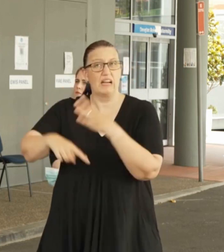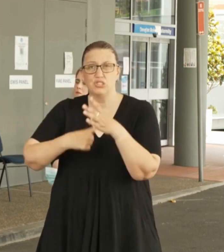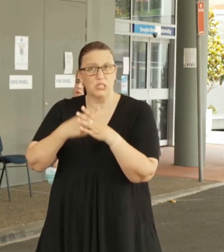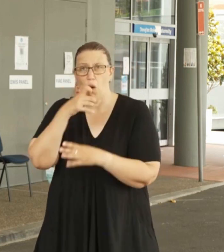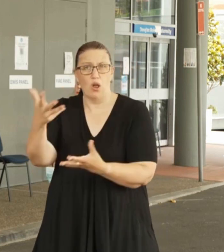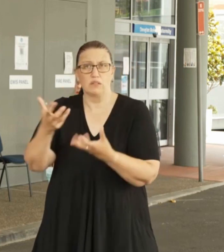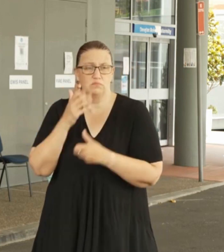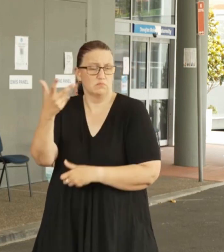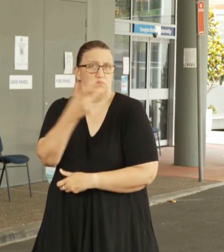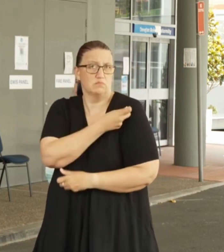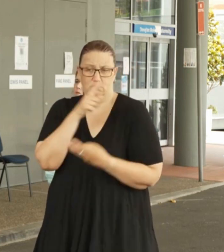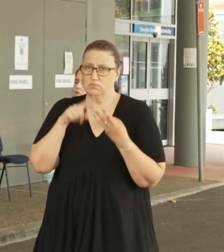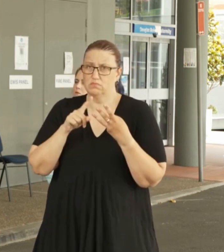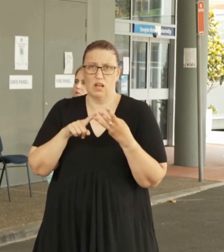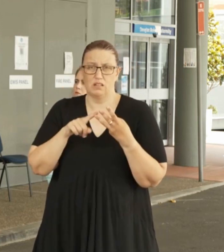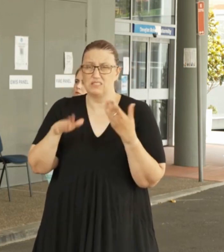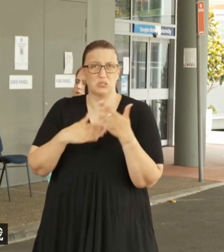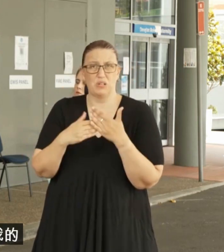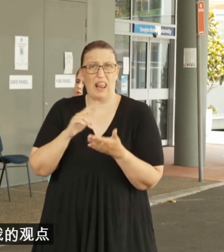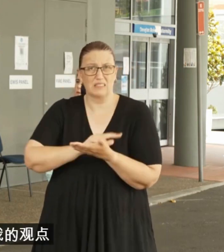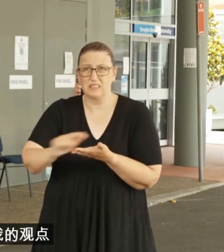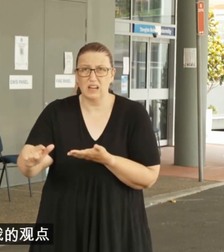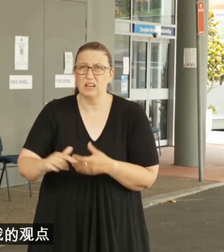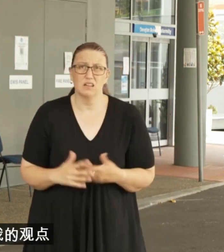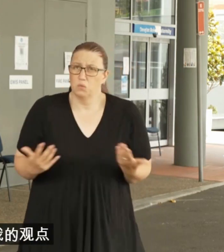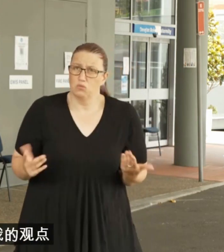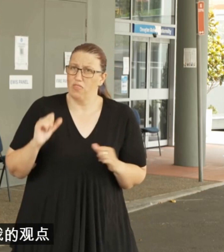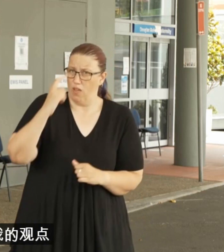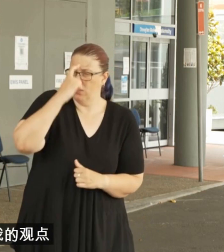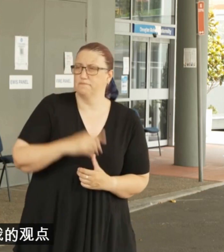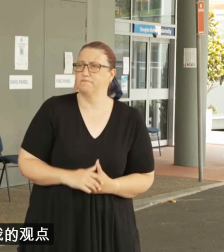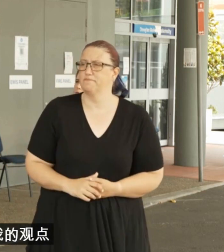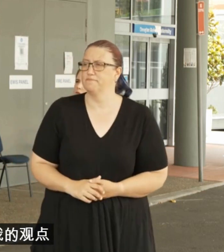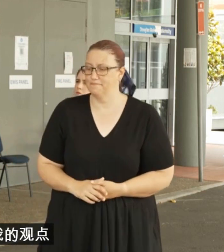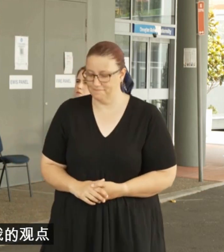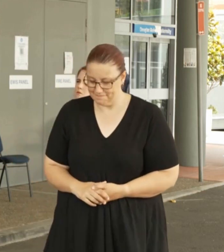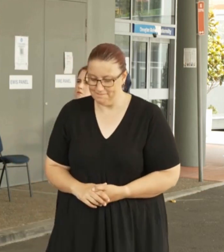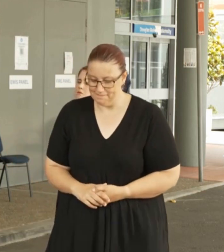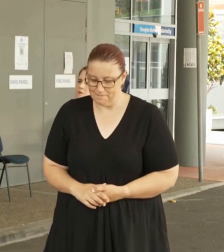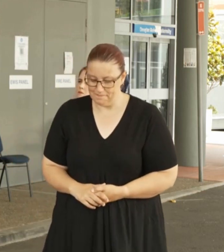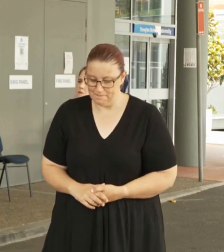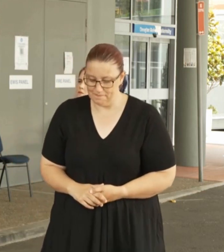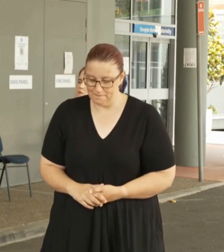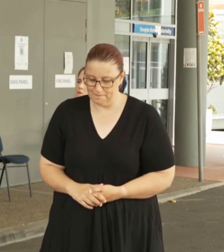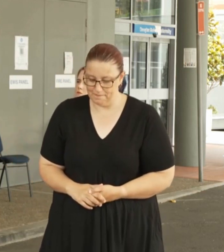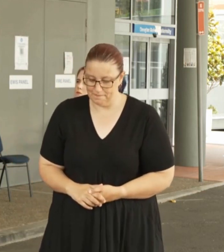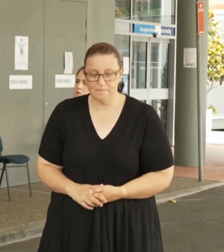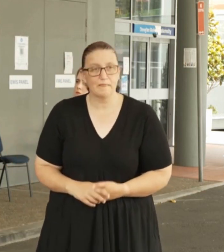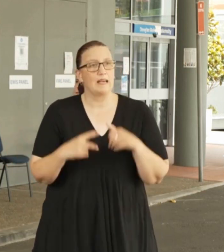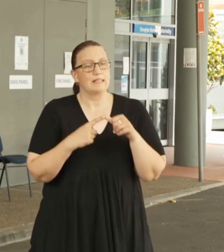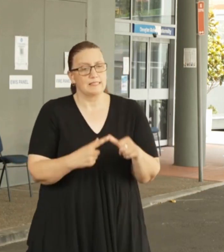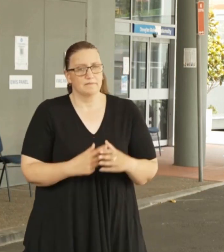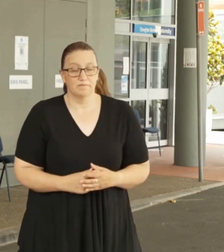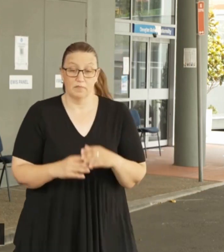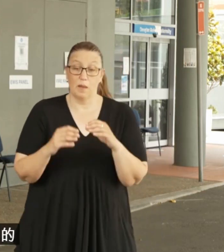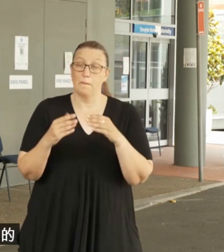on the public health advice that I respect, is that it would be helpful to have